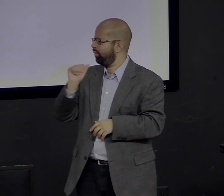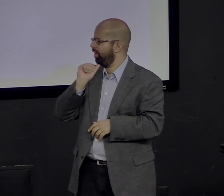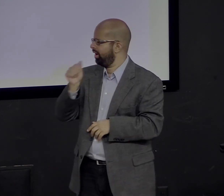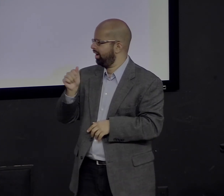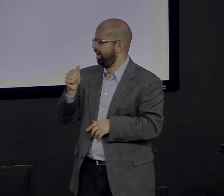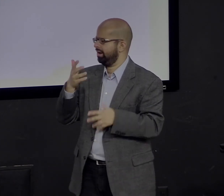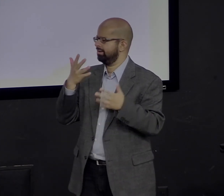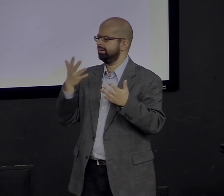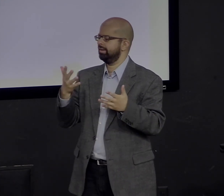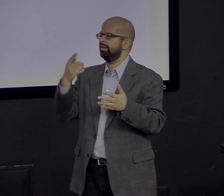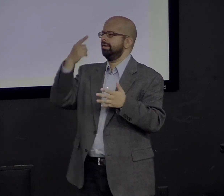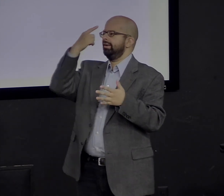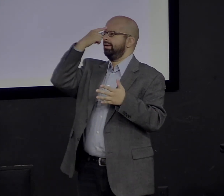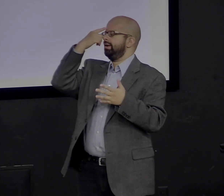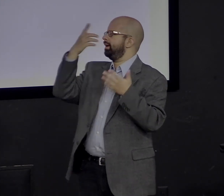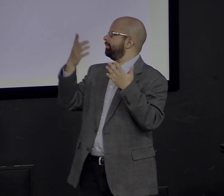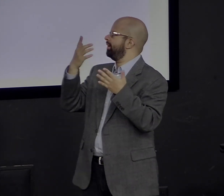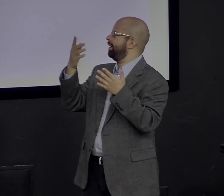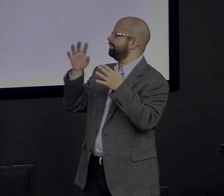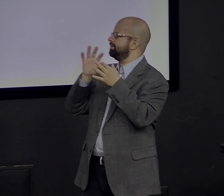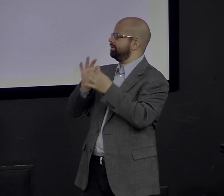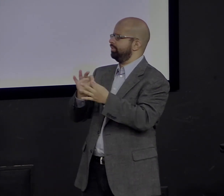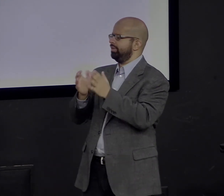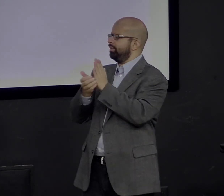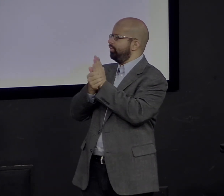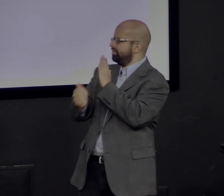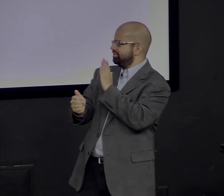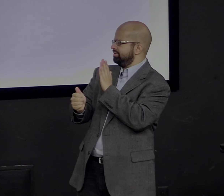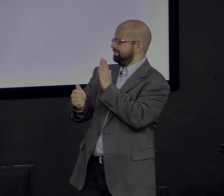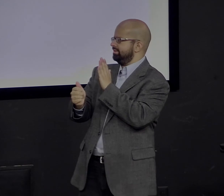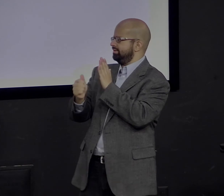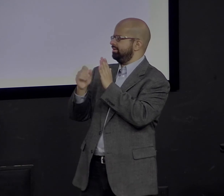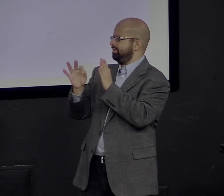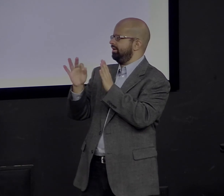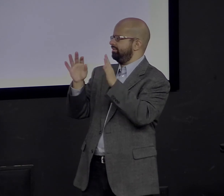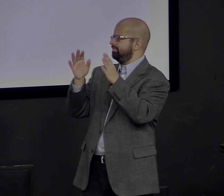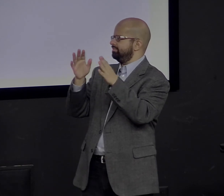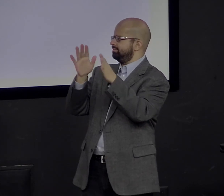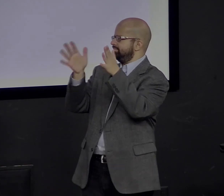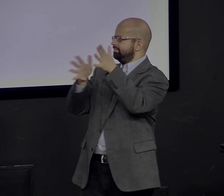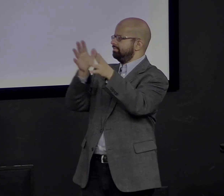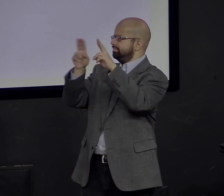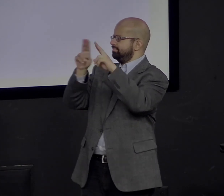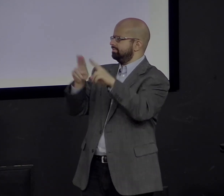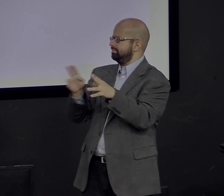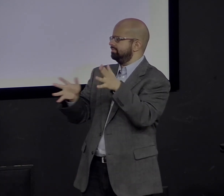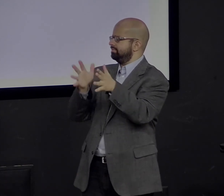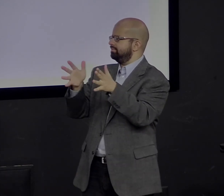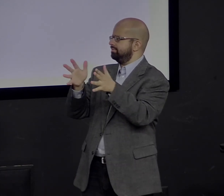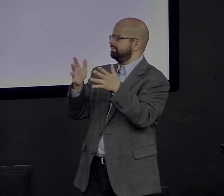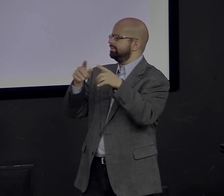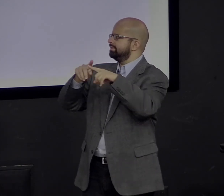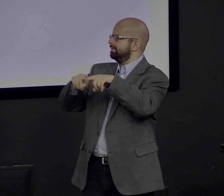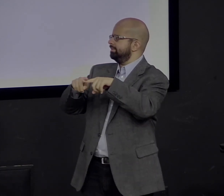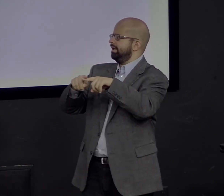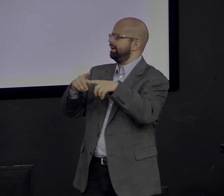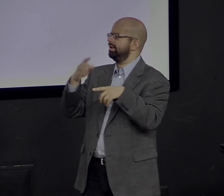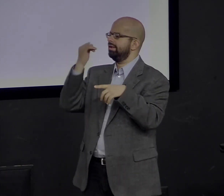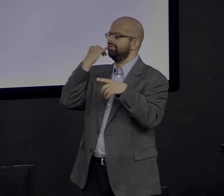for participants to be able to access the content. And I'm thinking it might be due in part by the proficiency